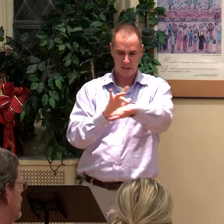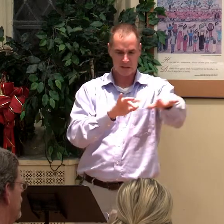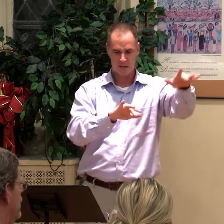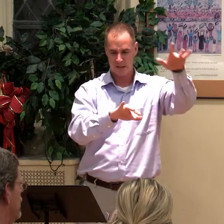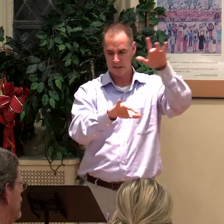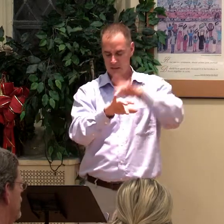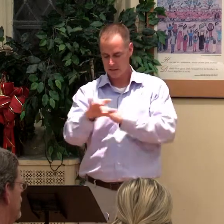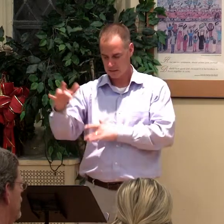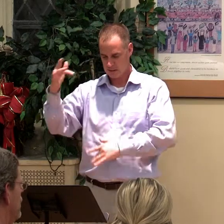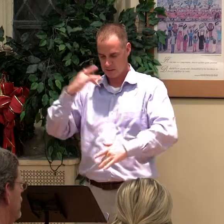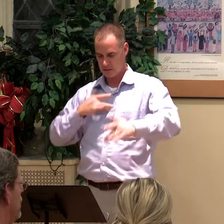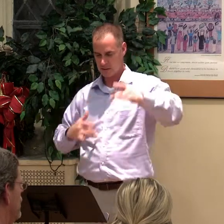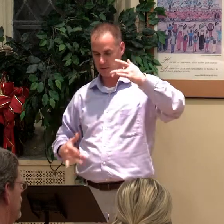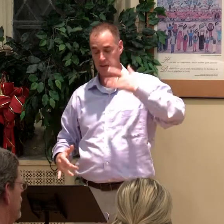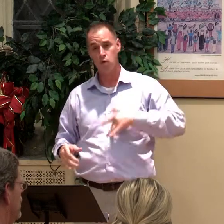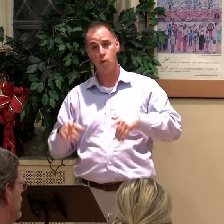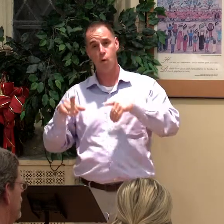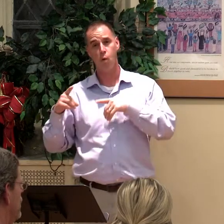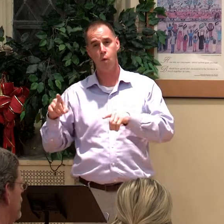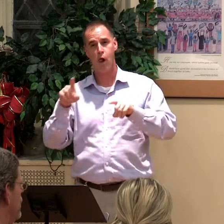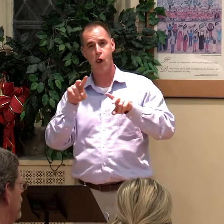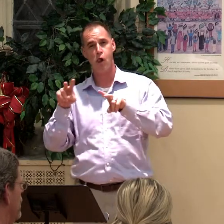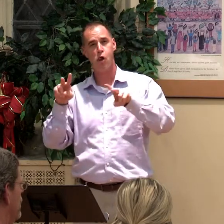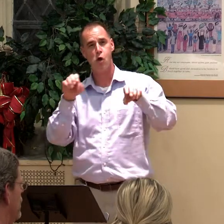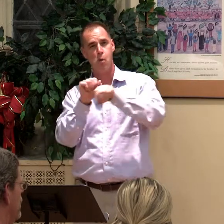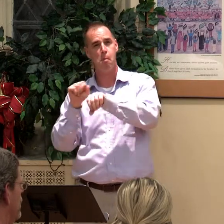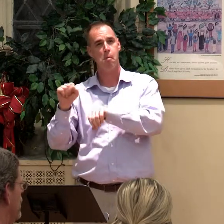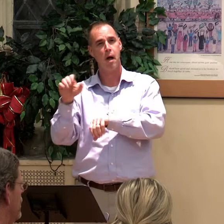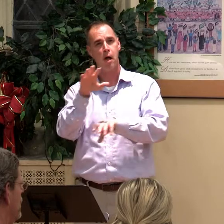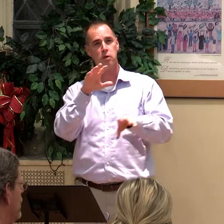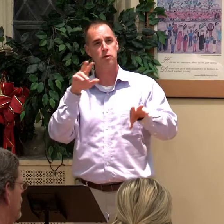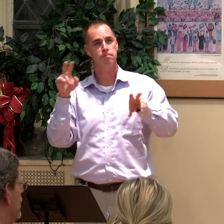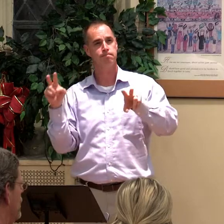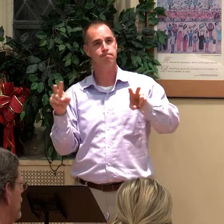gazes at mountain peaks shrouded in clouds.